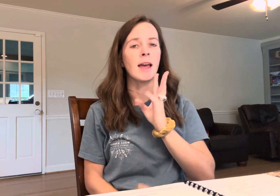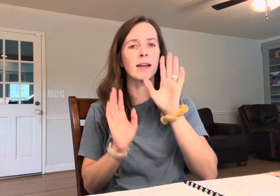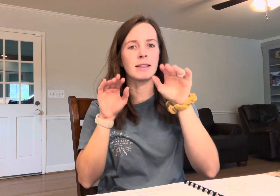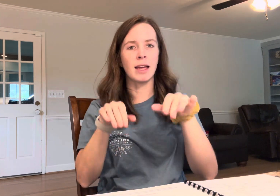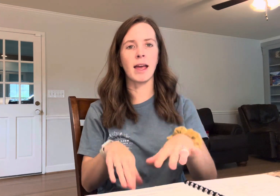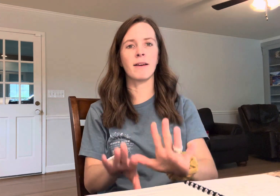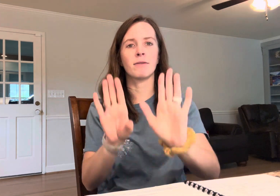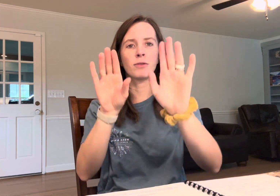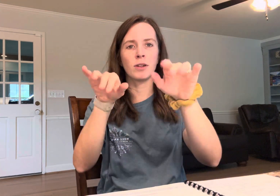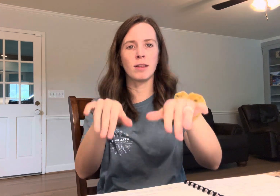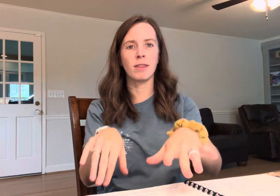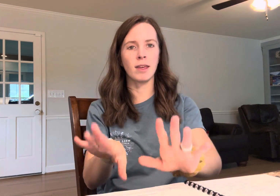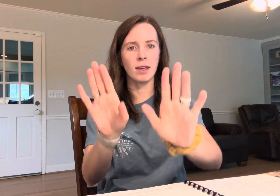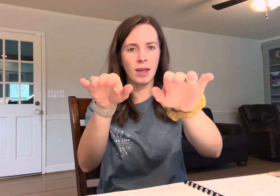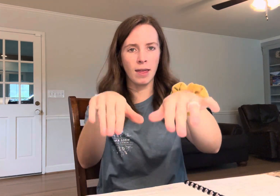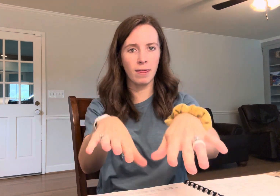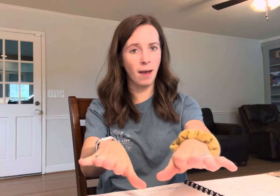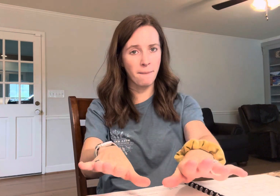and everything in them